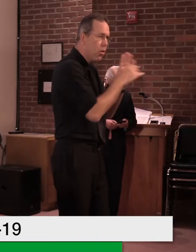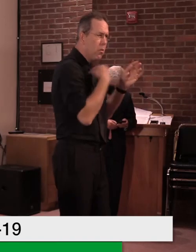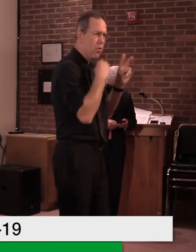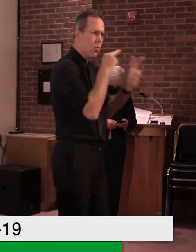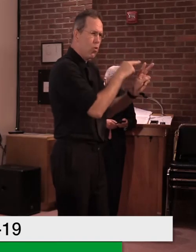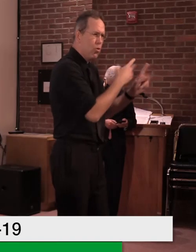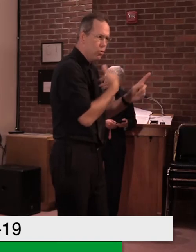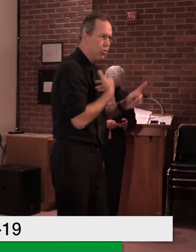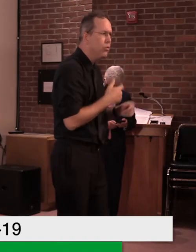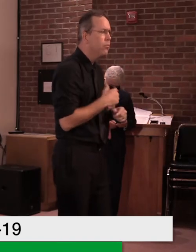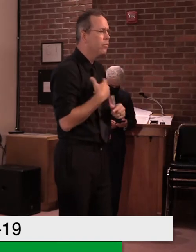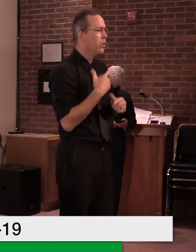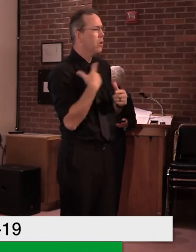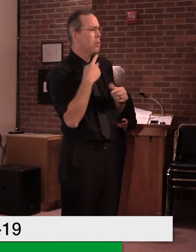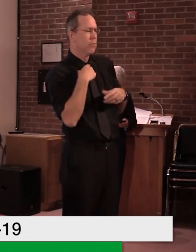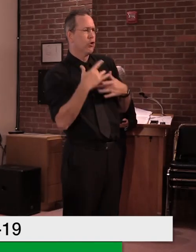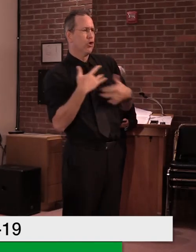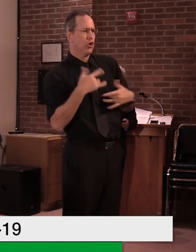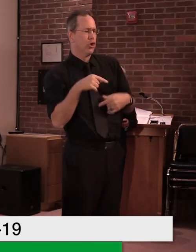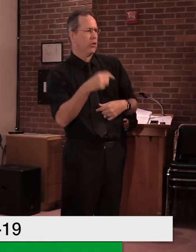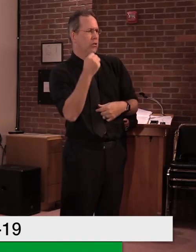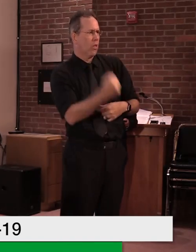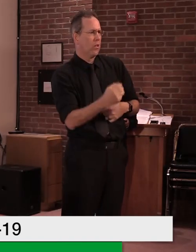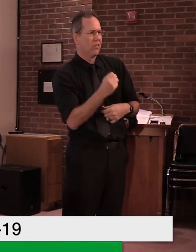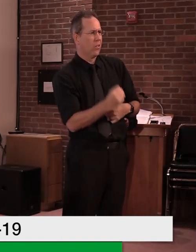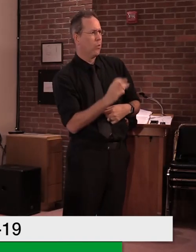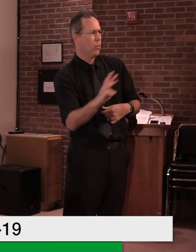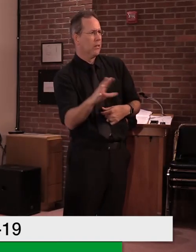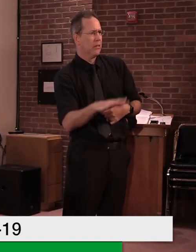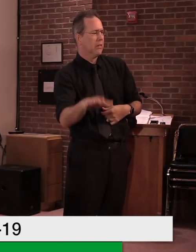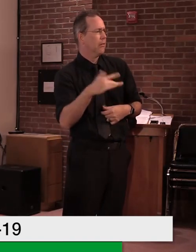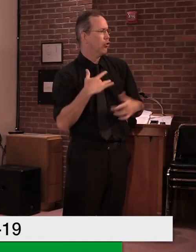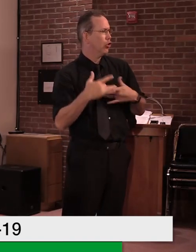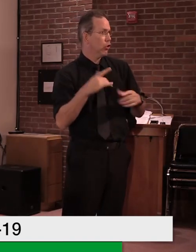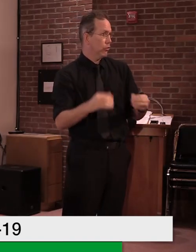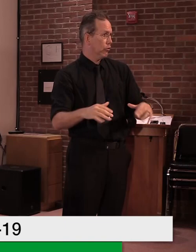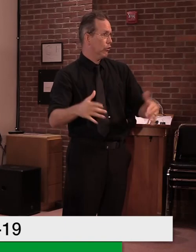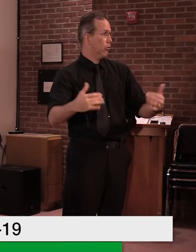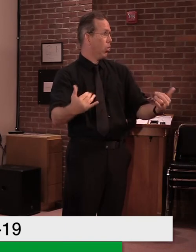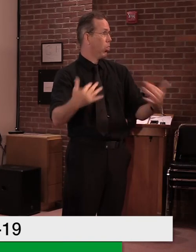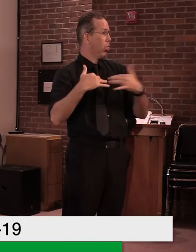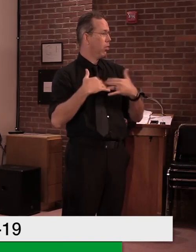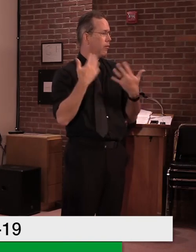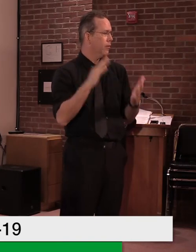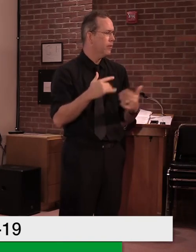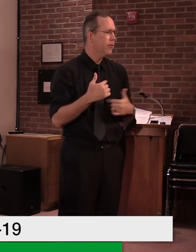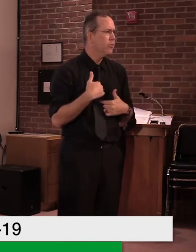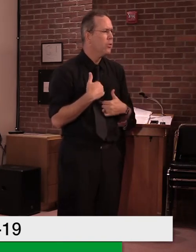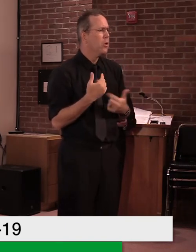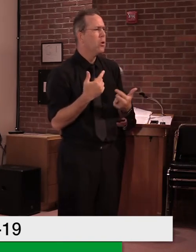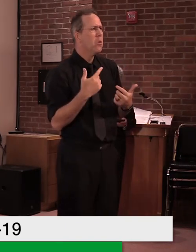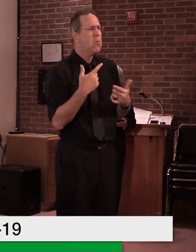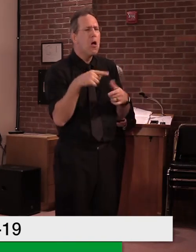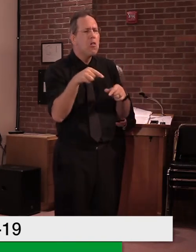want to reiterate, we're in good shape here in the state. We're in good shape within, you know, a